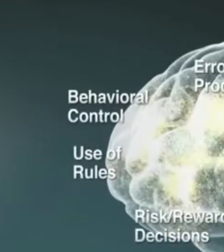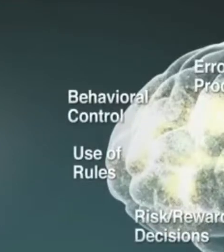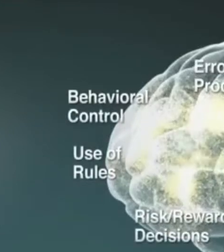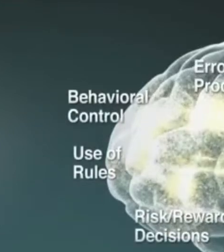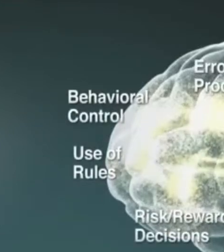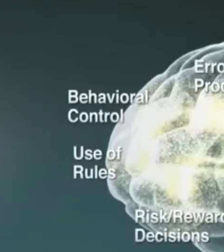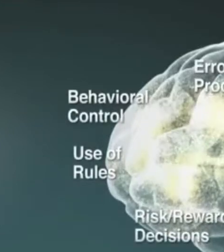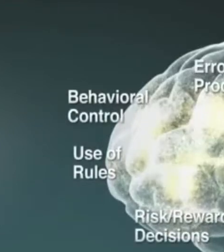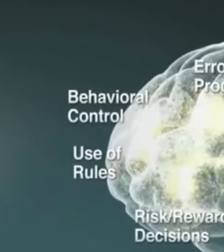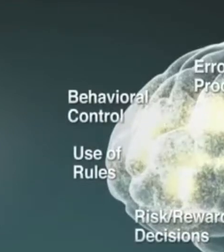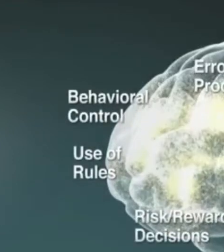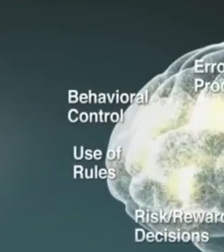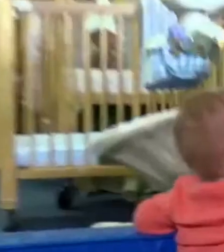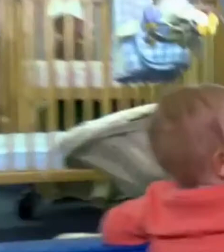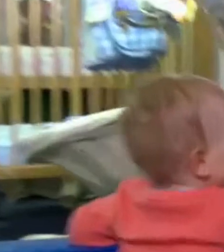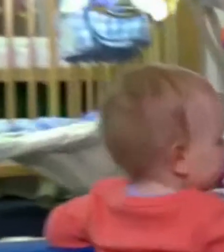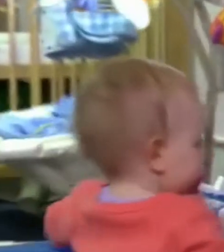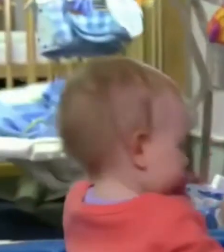areas.